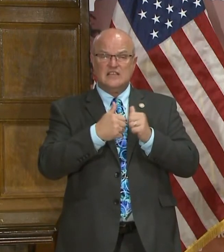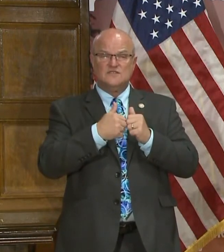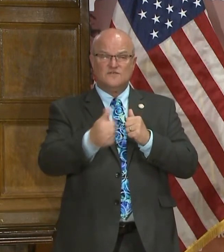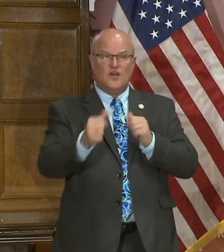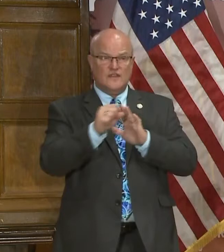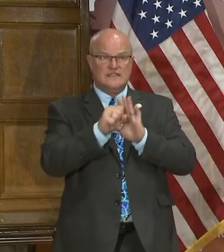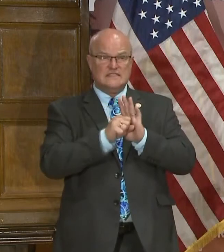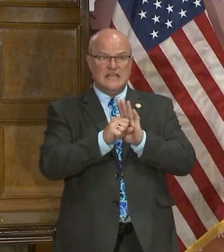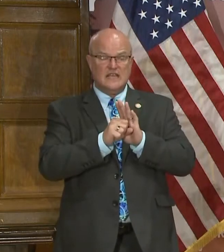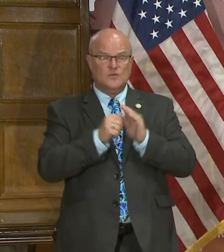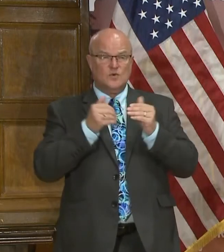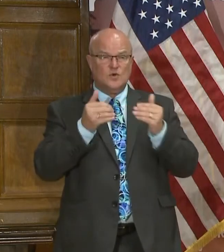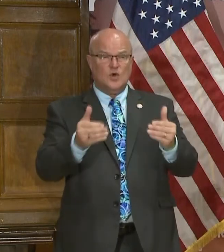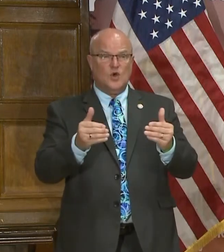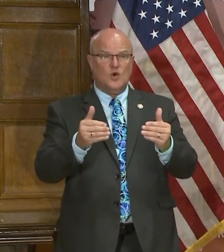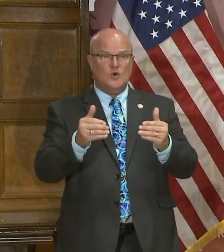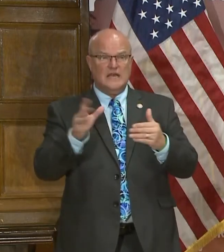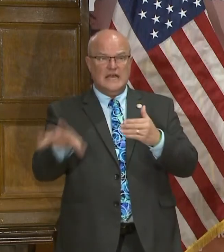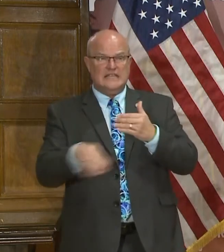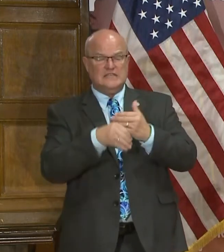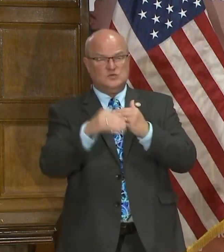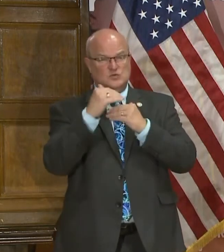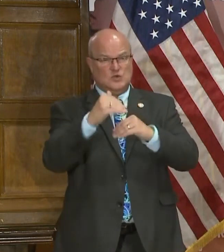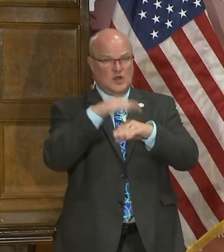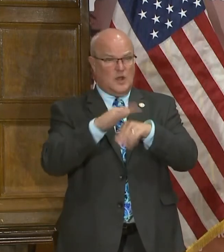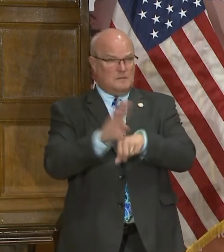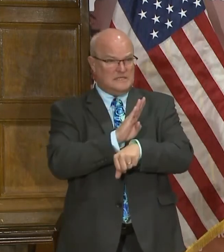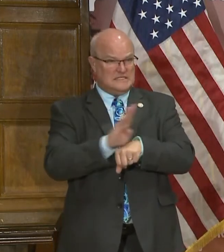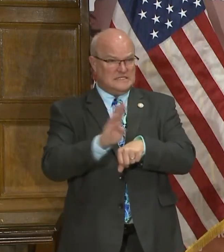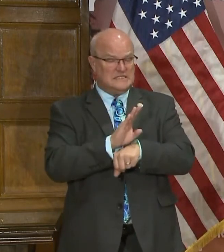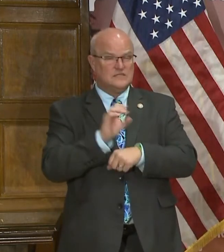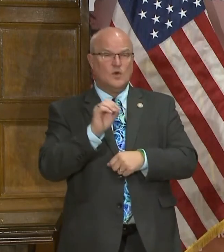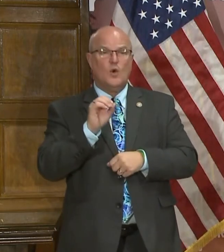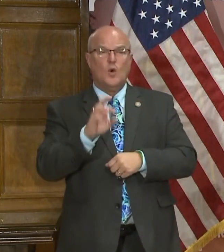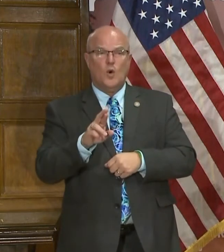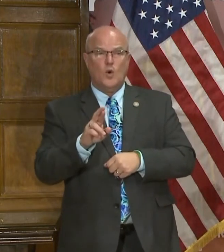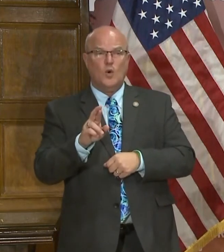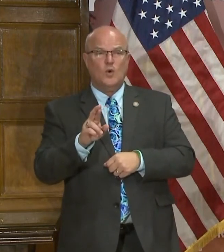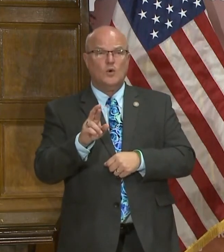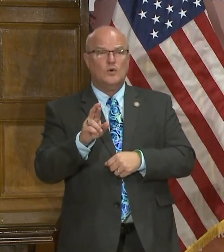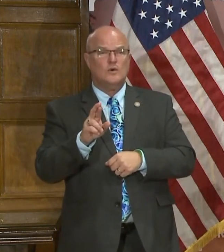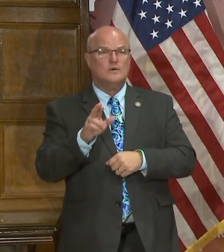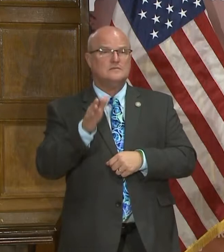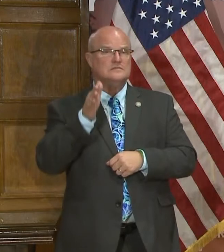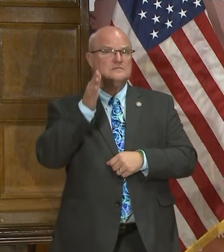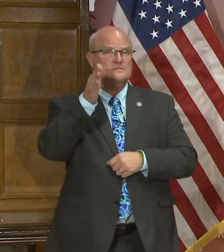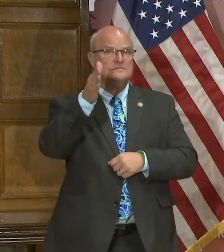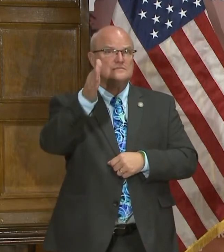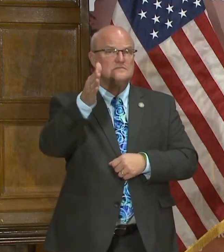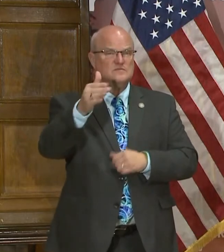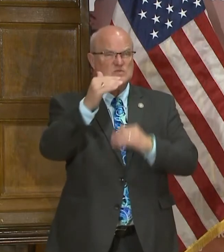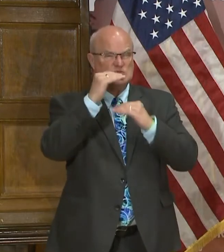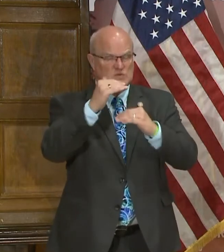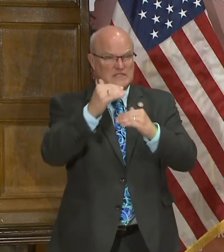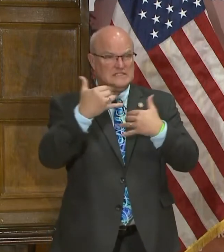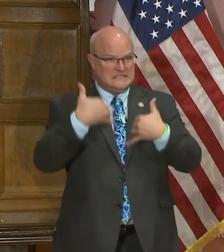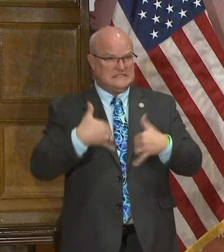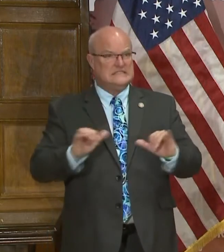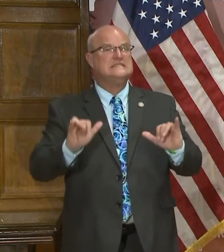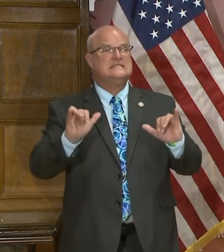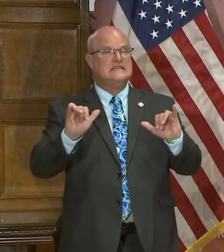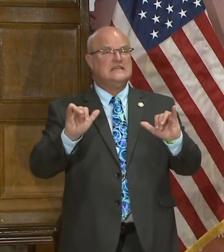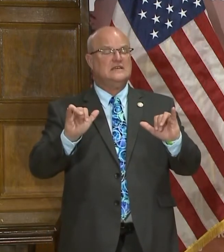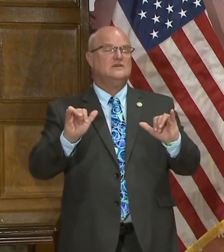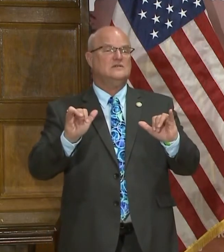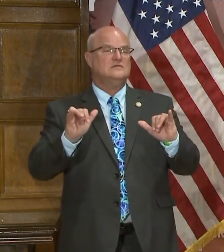in terms of additional restrictions on businesses, or are there other restrictions that still are